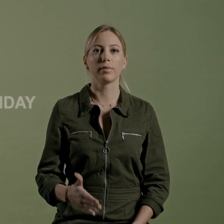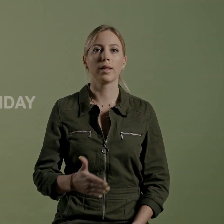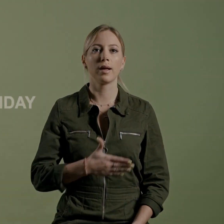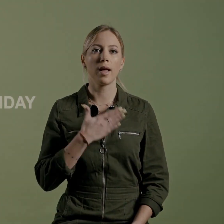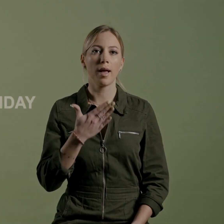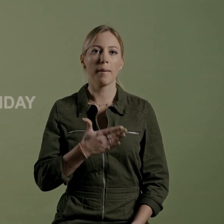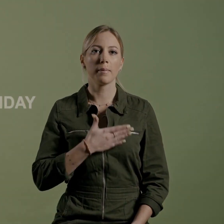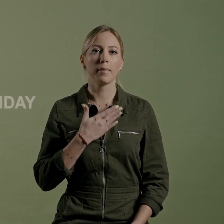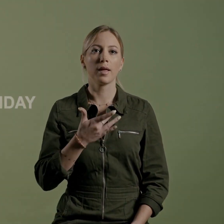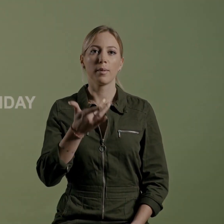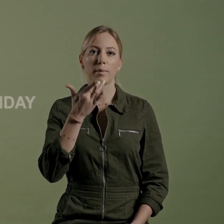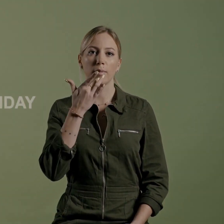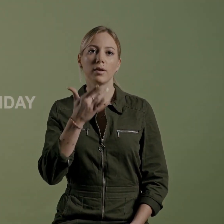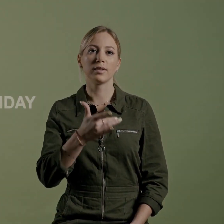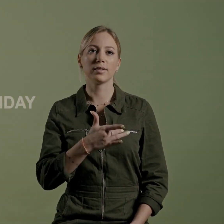Happy birthday to you.